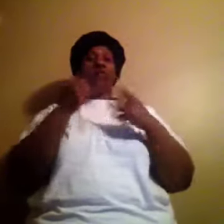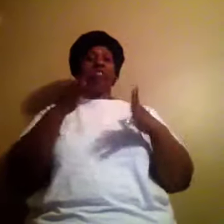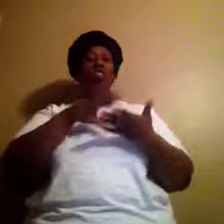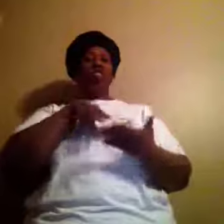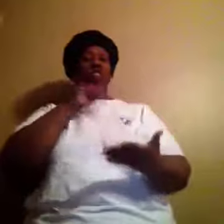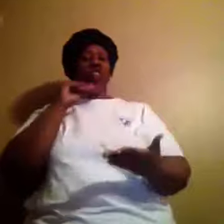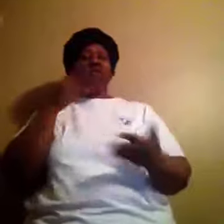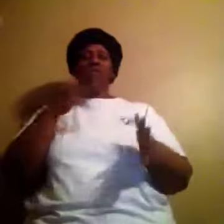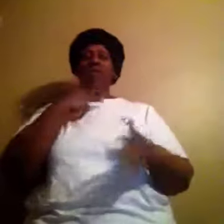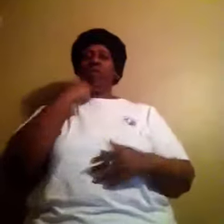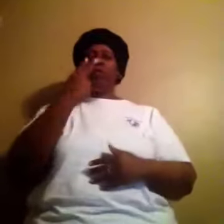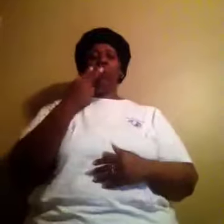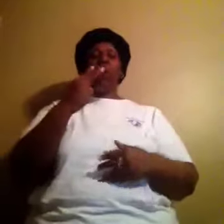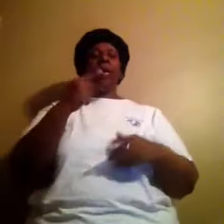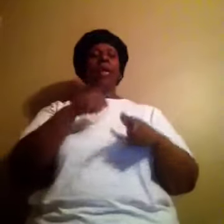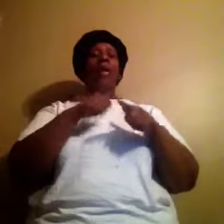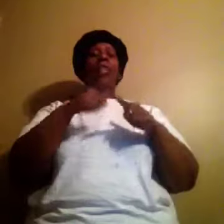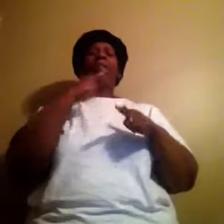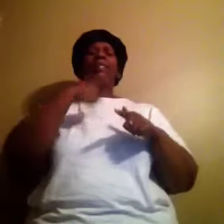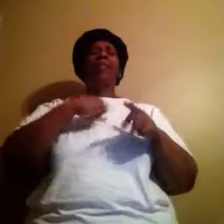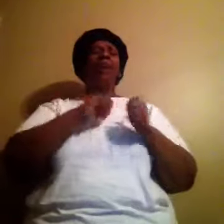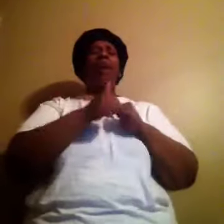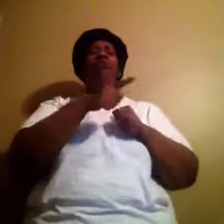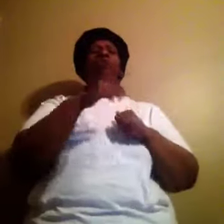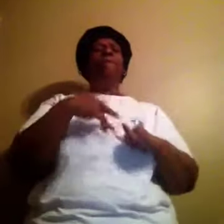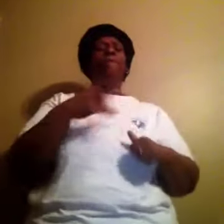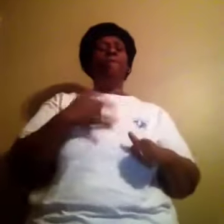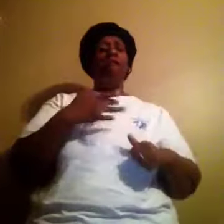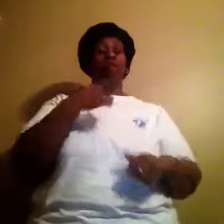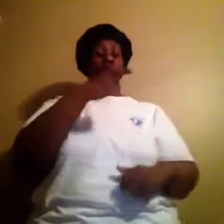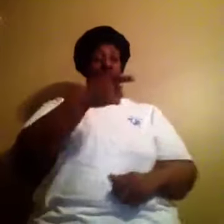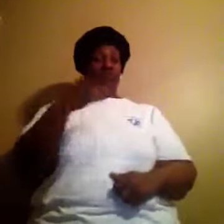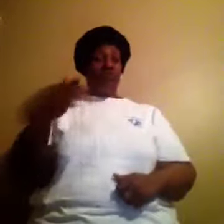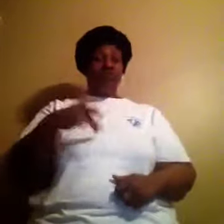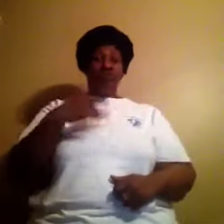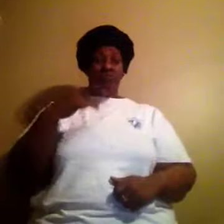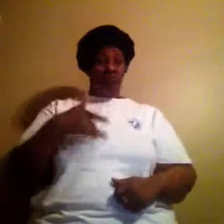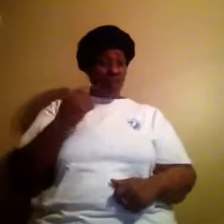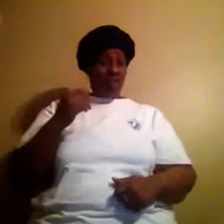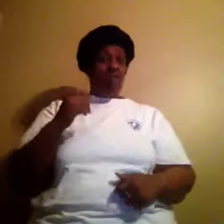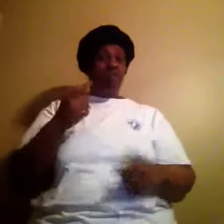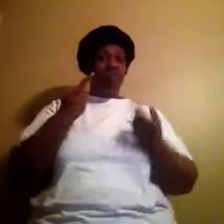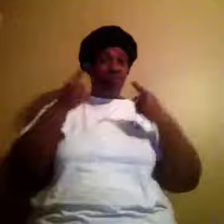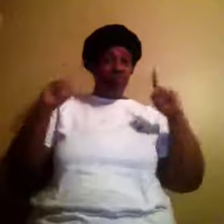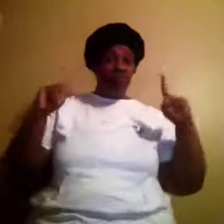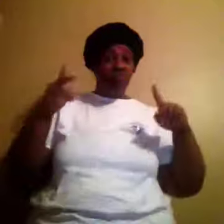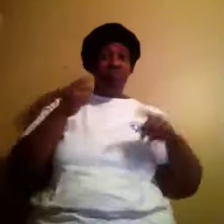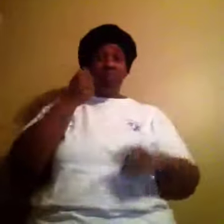whether they really feel, for them to assess whether they feel that they really understand